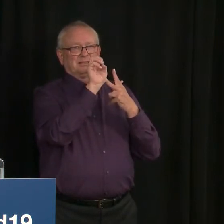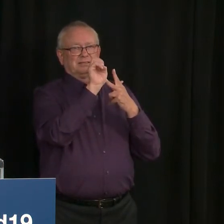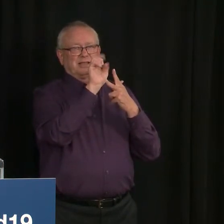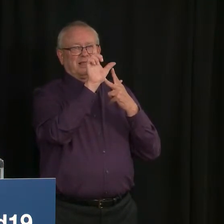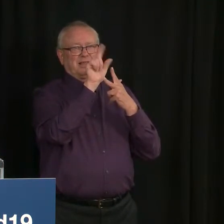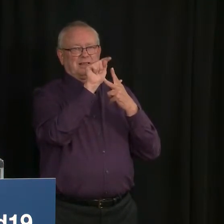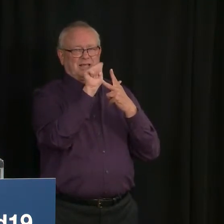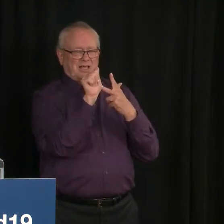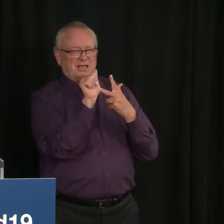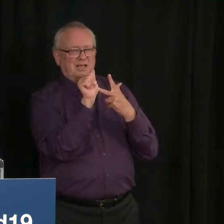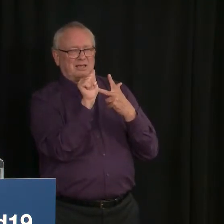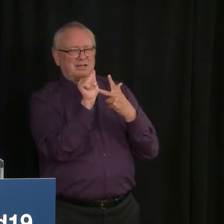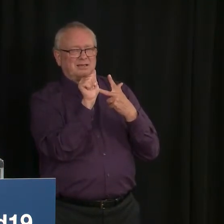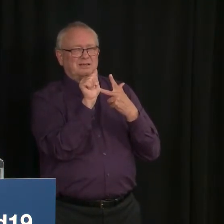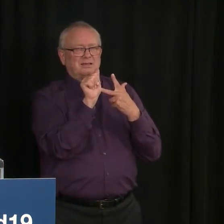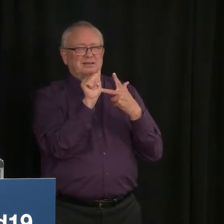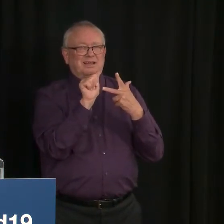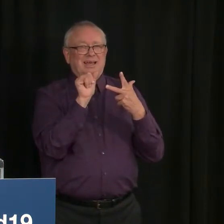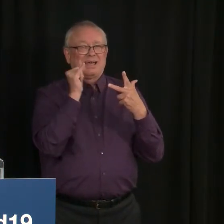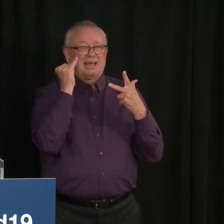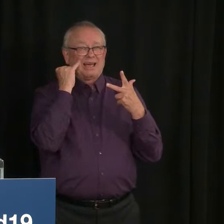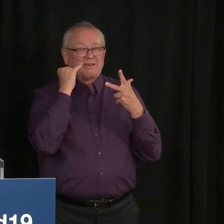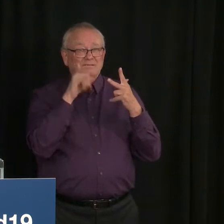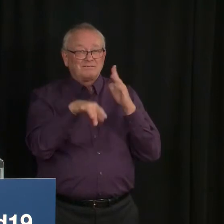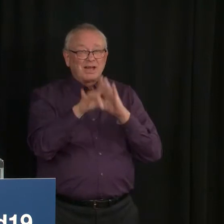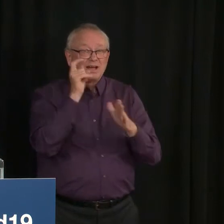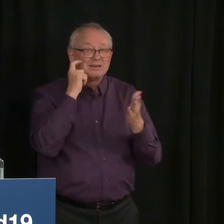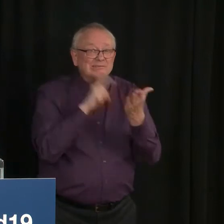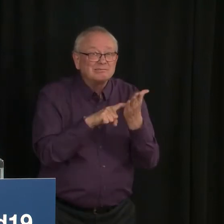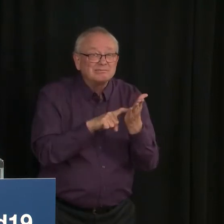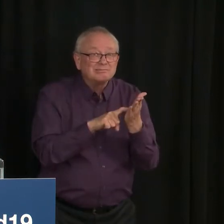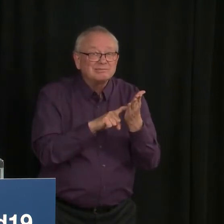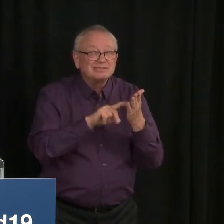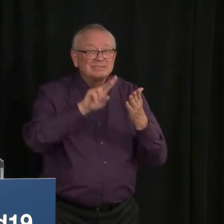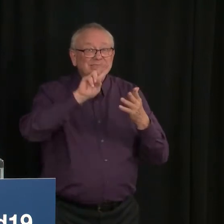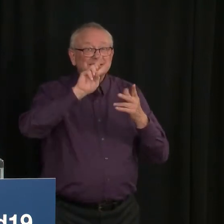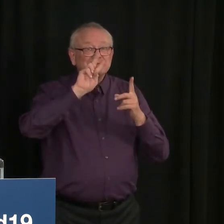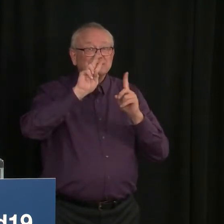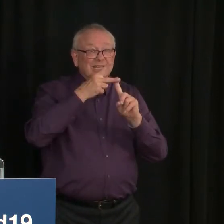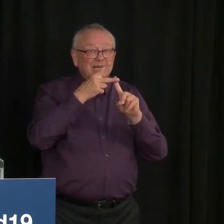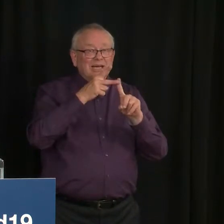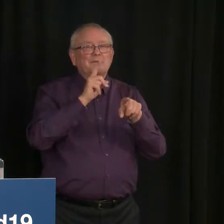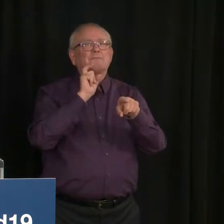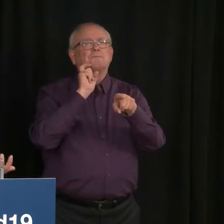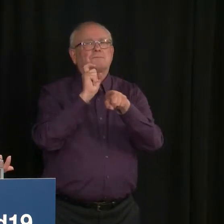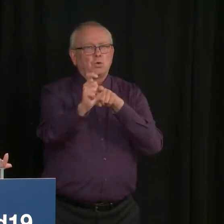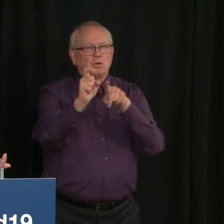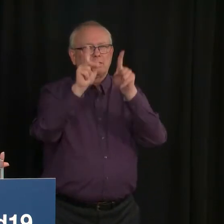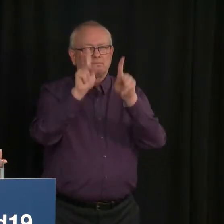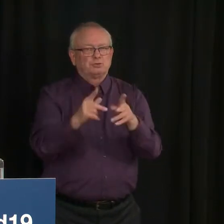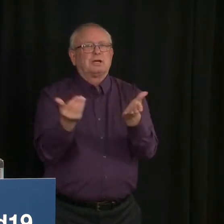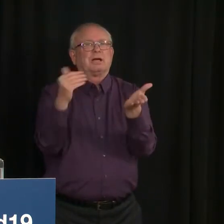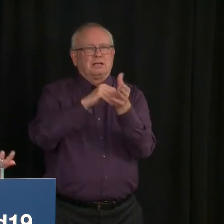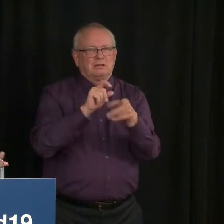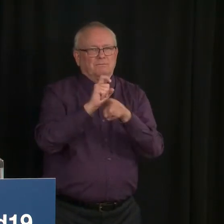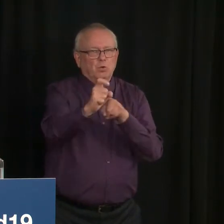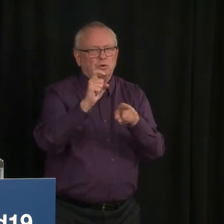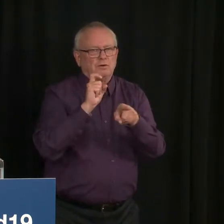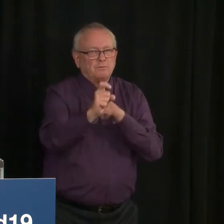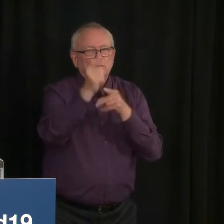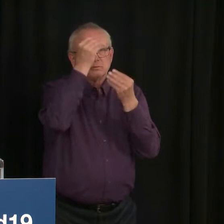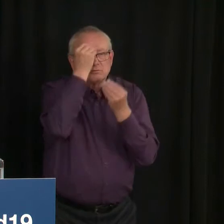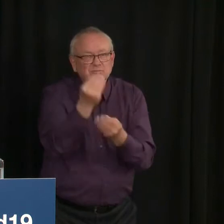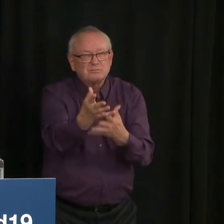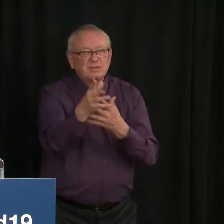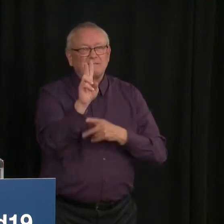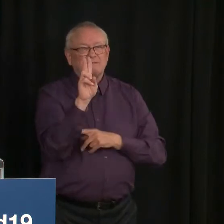second phone call from our case investigator to let the case know that they have a variant of concern that's not our currently dominant strain, which is, again,